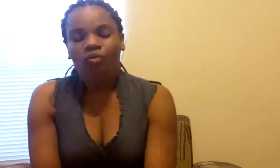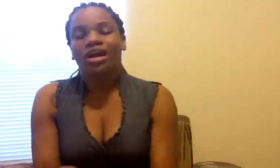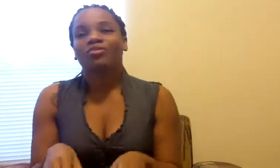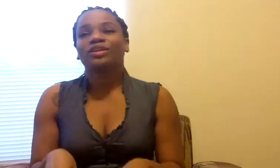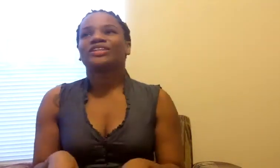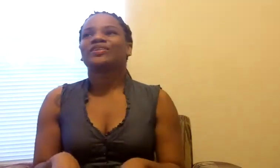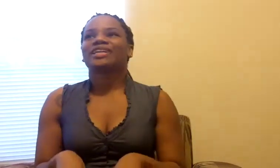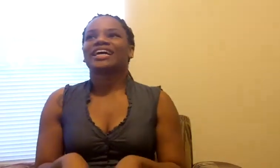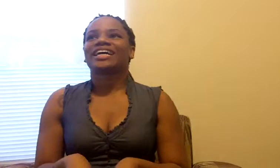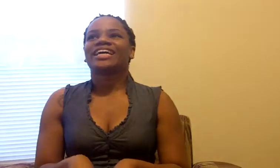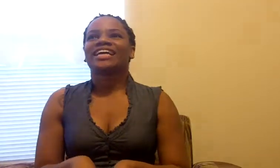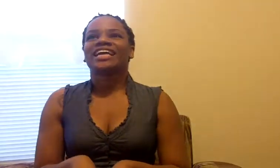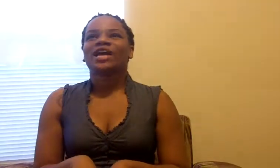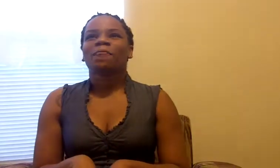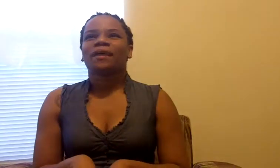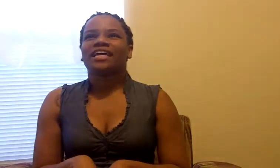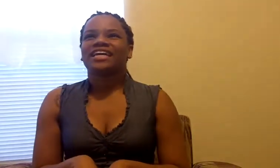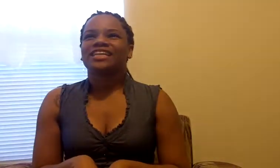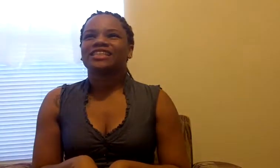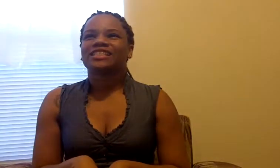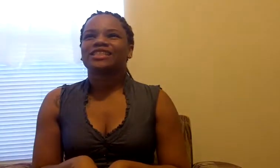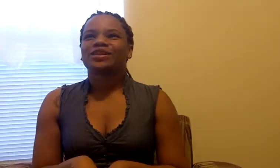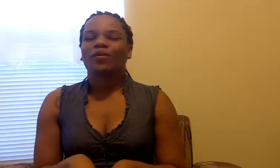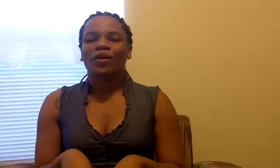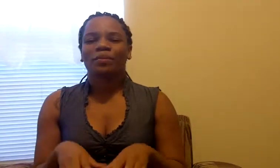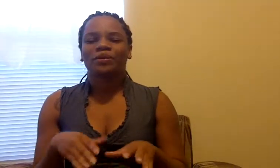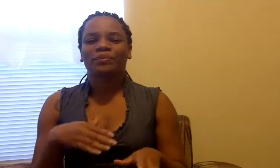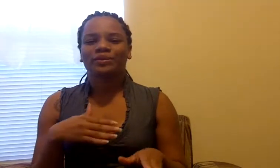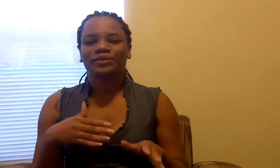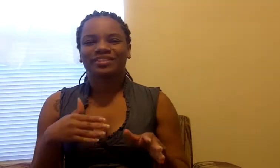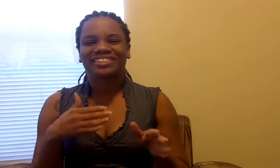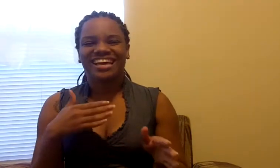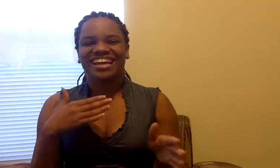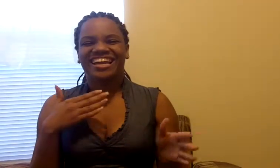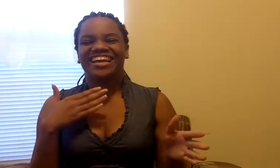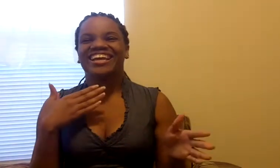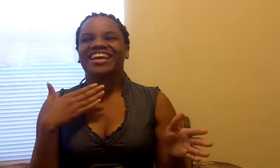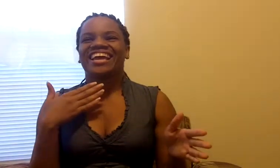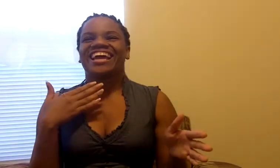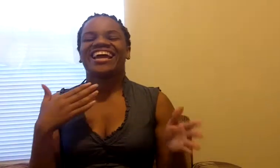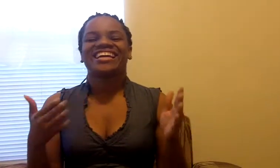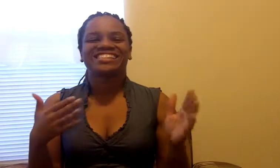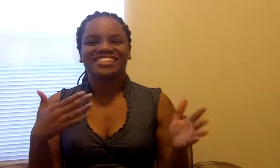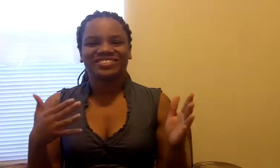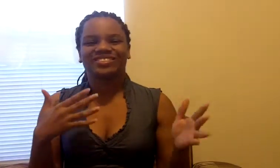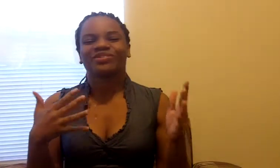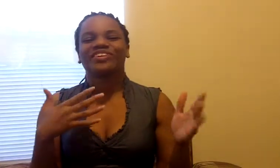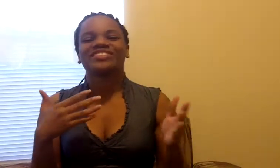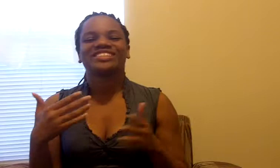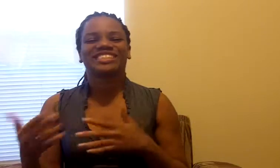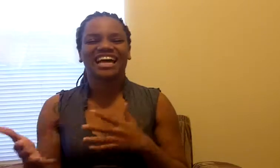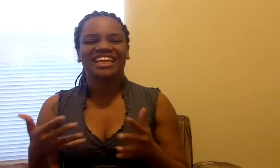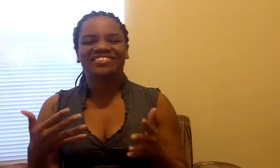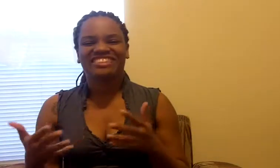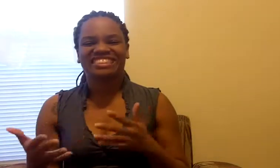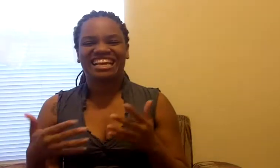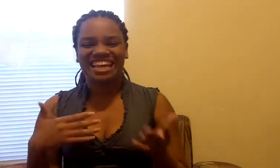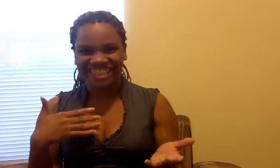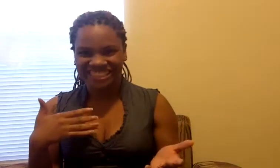What I really don't like is when people say hand signals, refer to sign language as hand